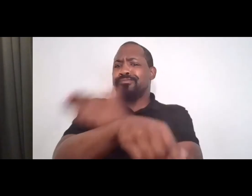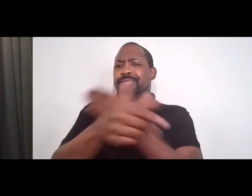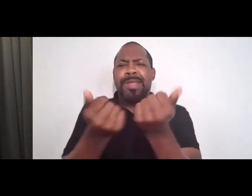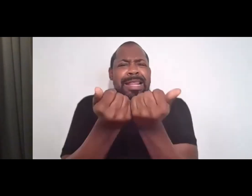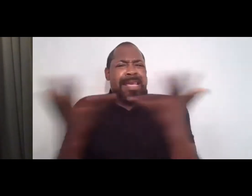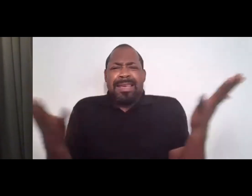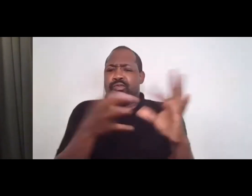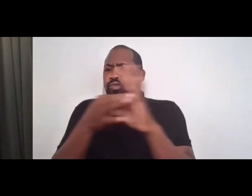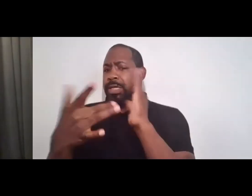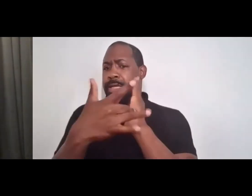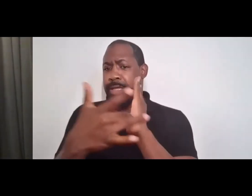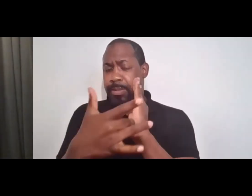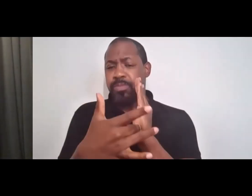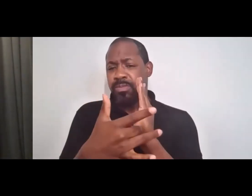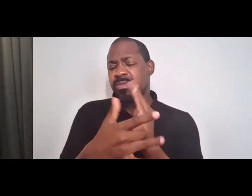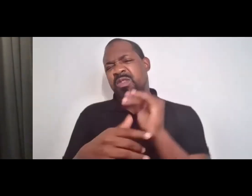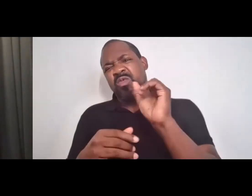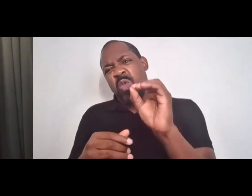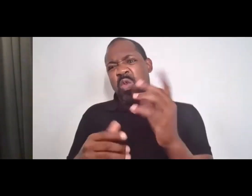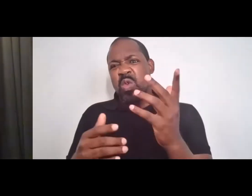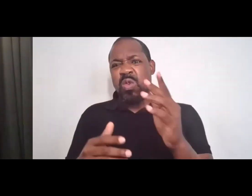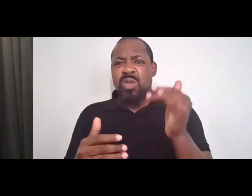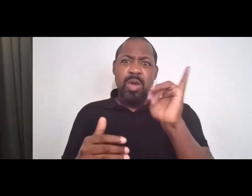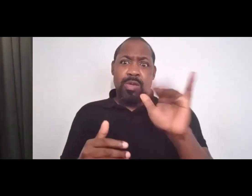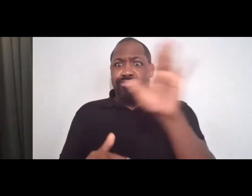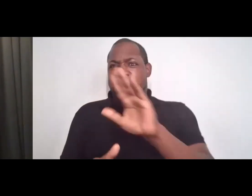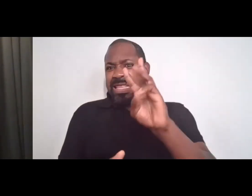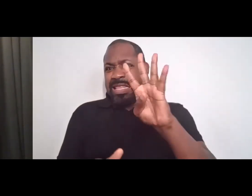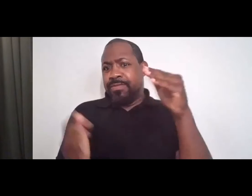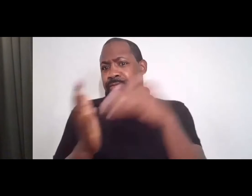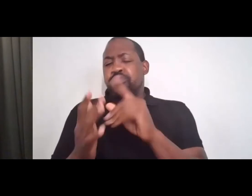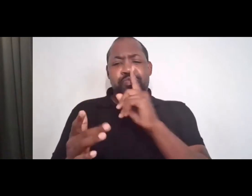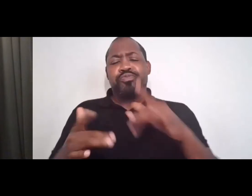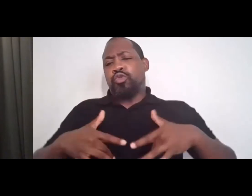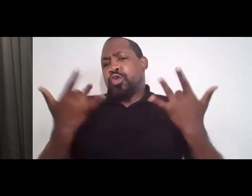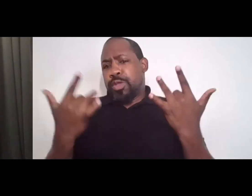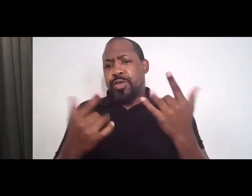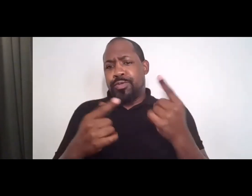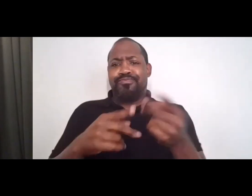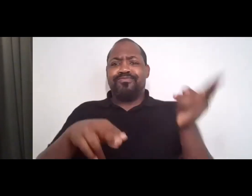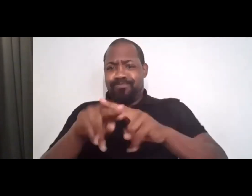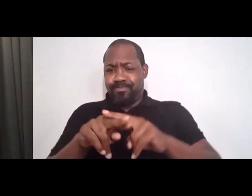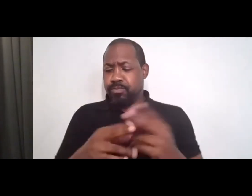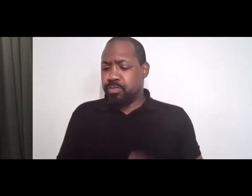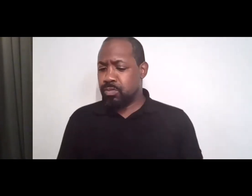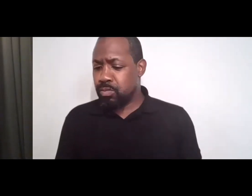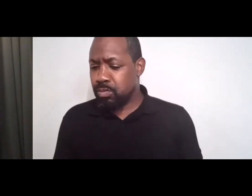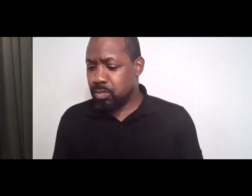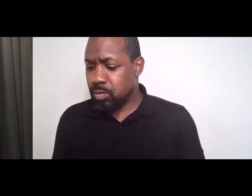on communication access. So that will equal the $64,000. And we're